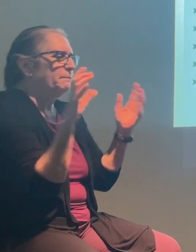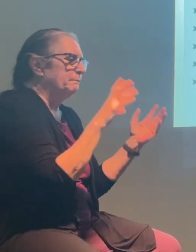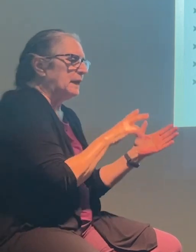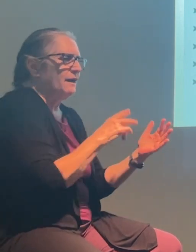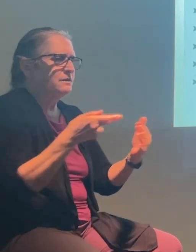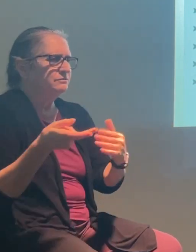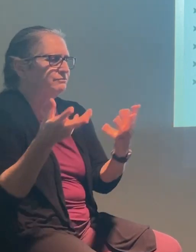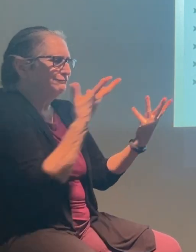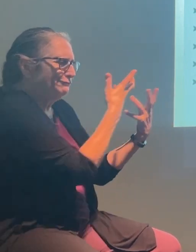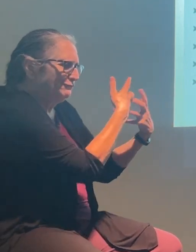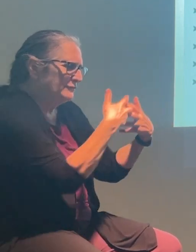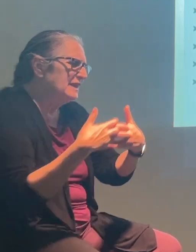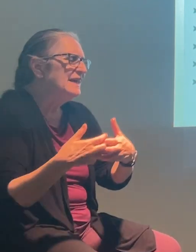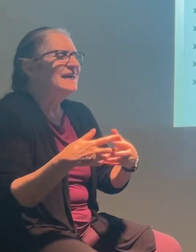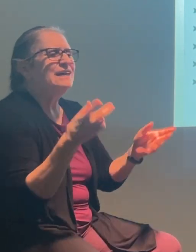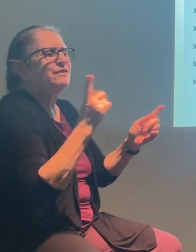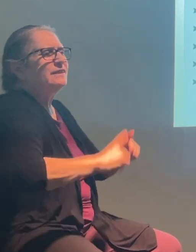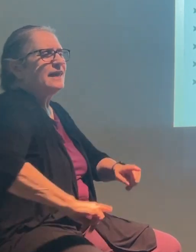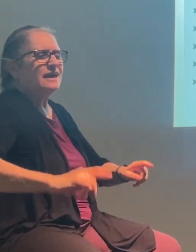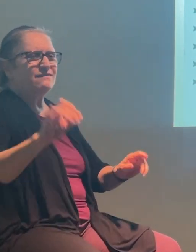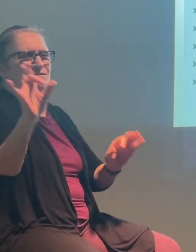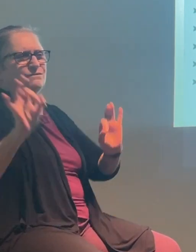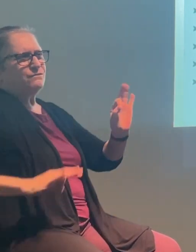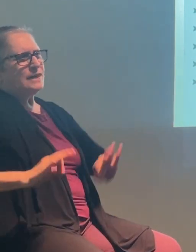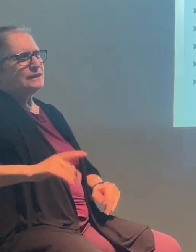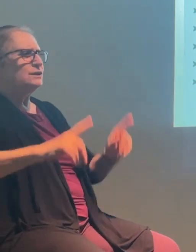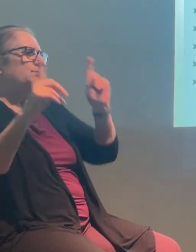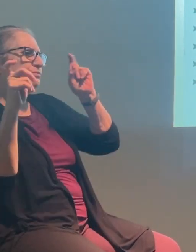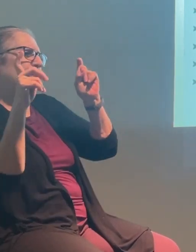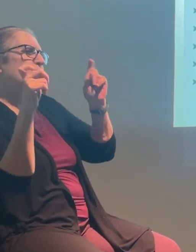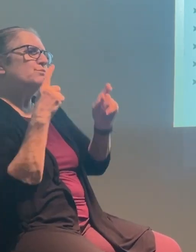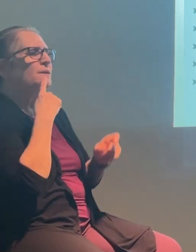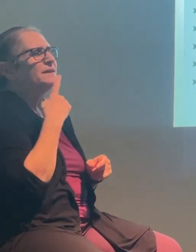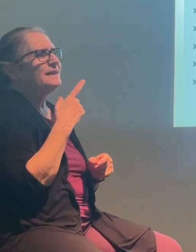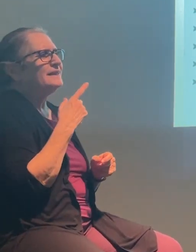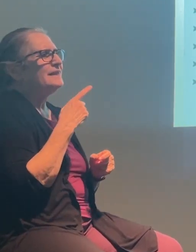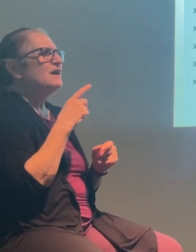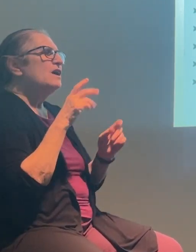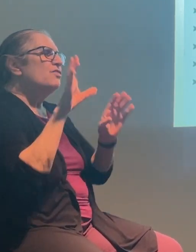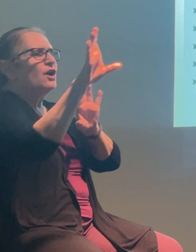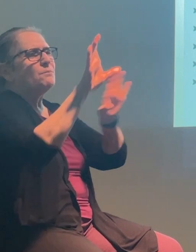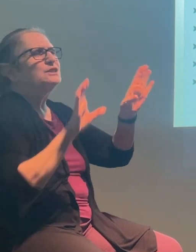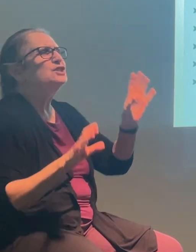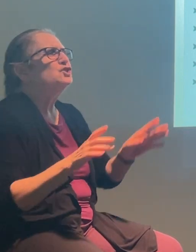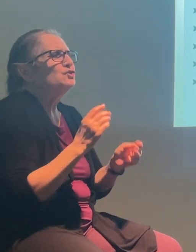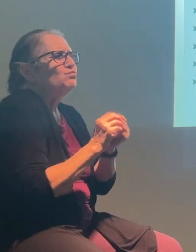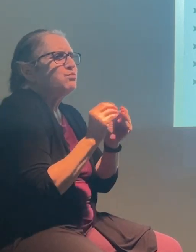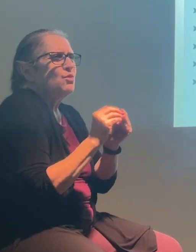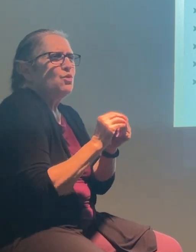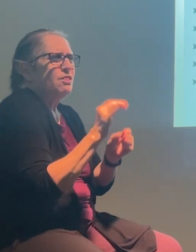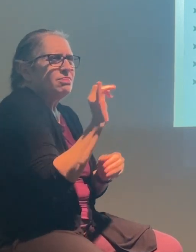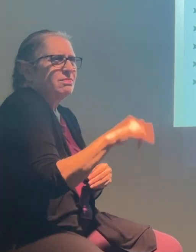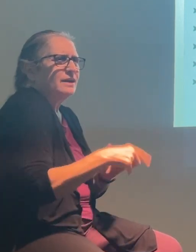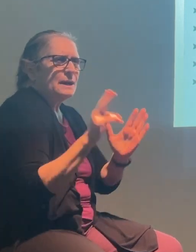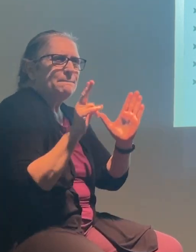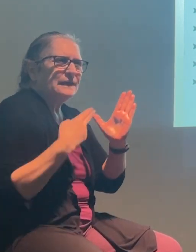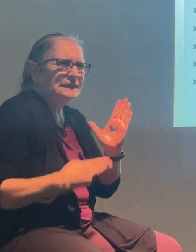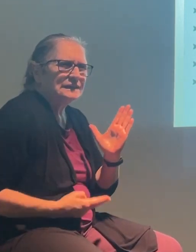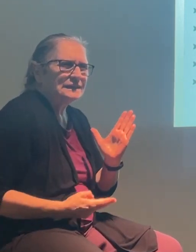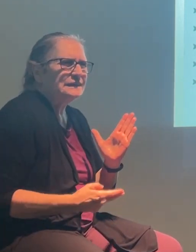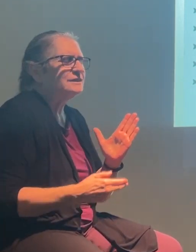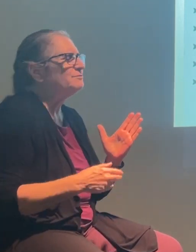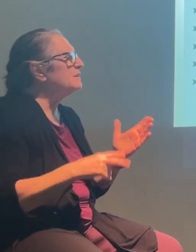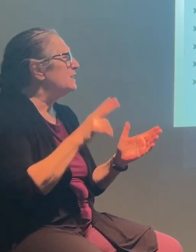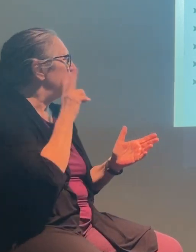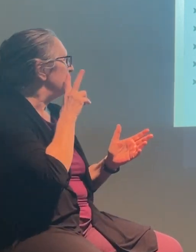even when he does a fashion shoot, the composition is probably more similar to a painting than it would be to a traditional photograph, and you will see it